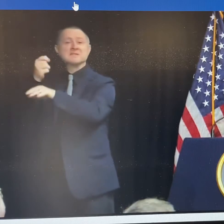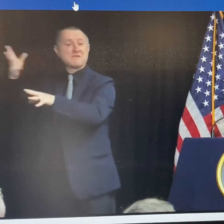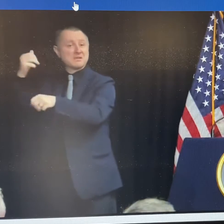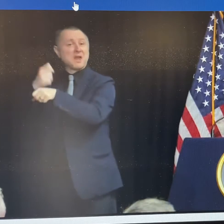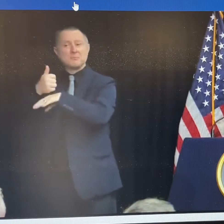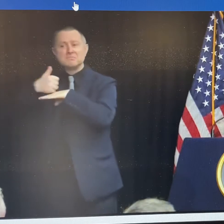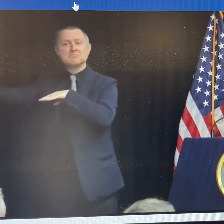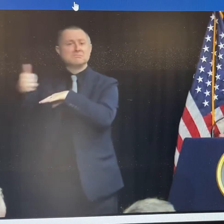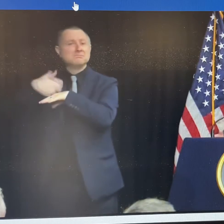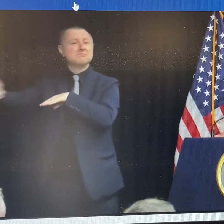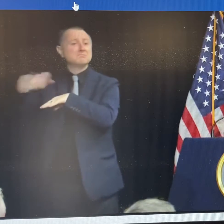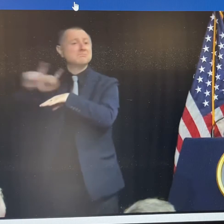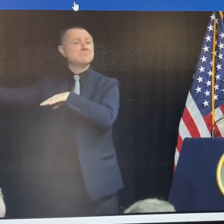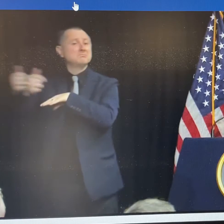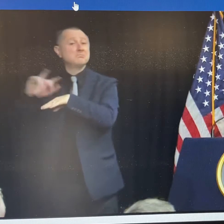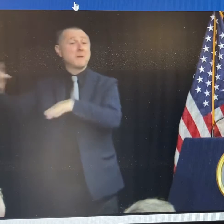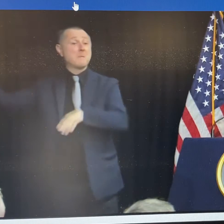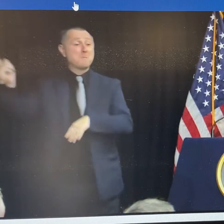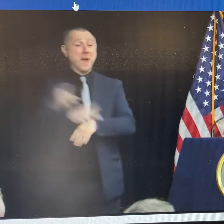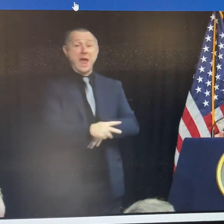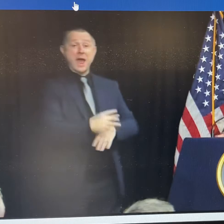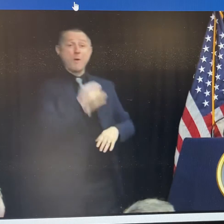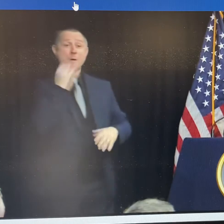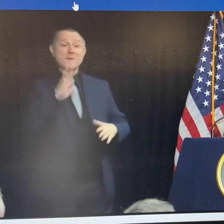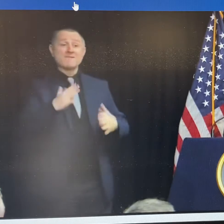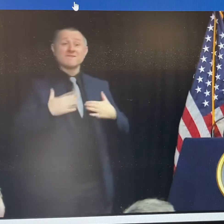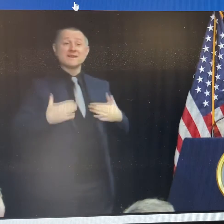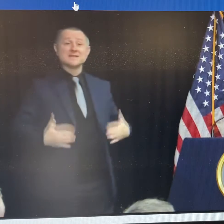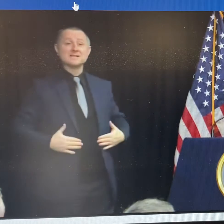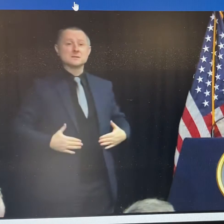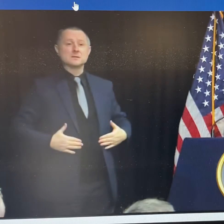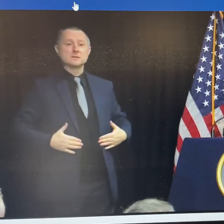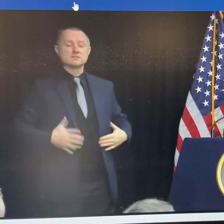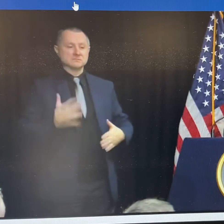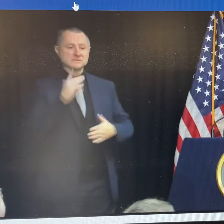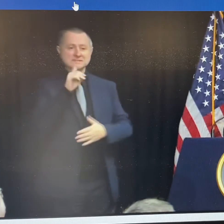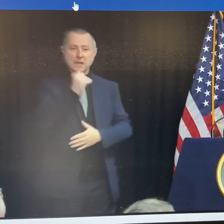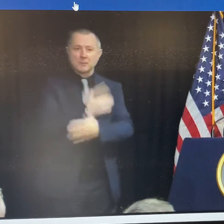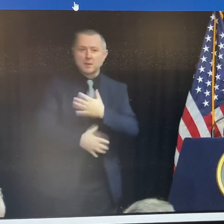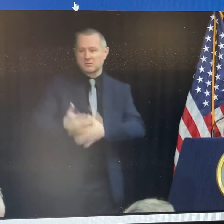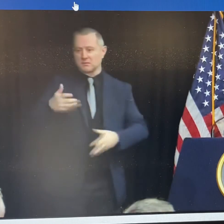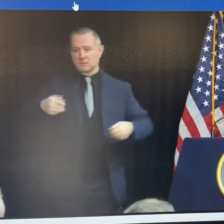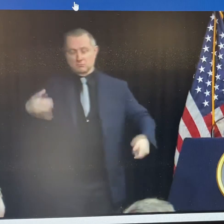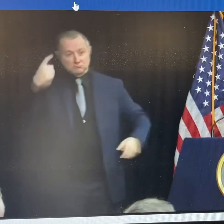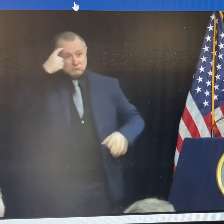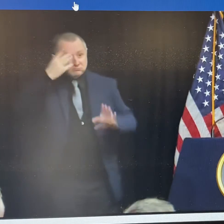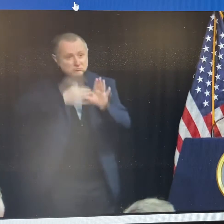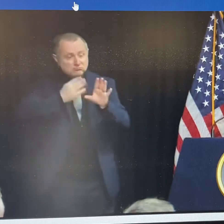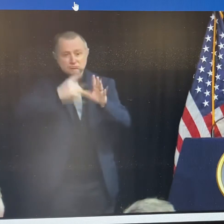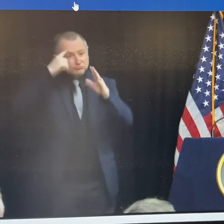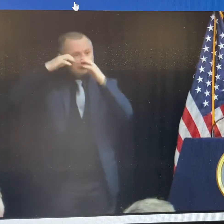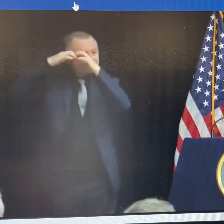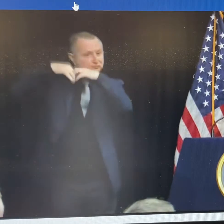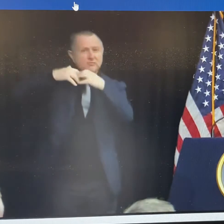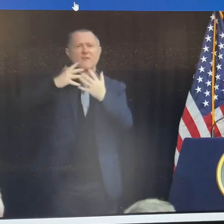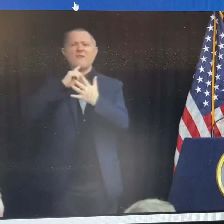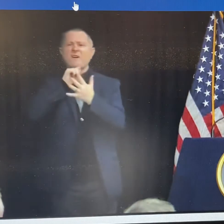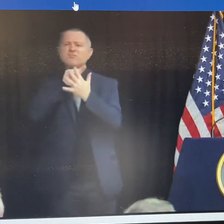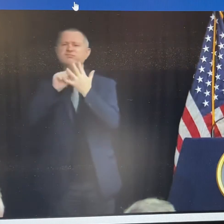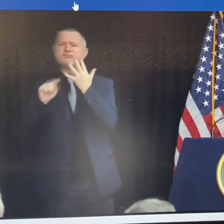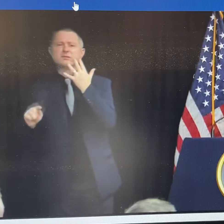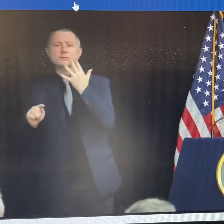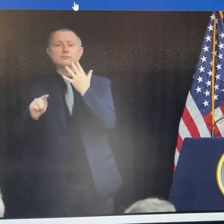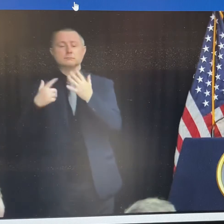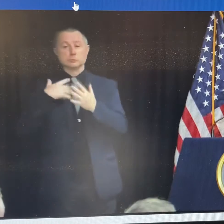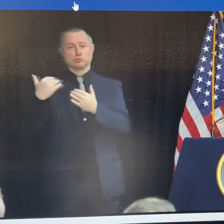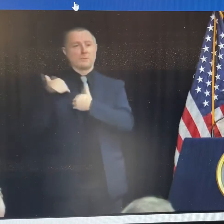they return either with physical or psychological disabilities that we as a nation are responsible for helping them heal from.